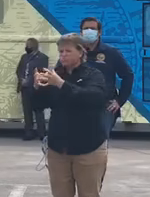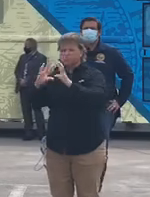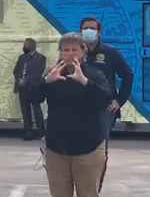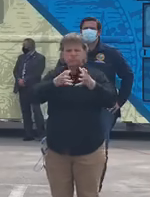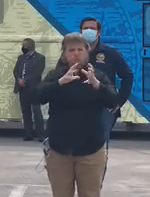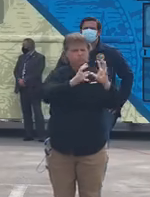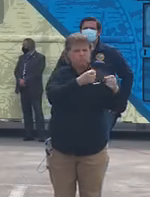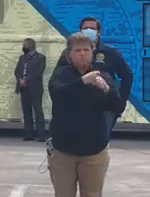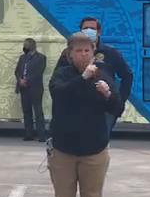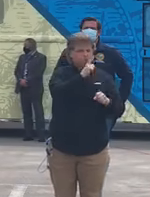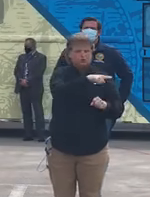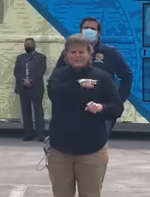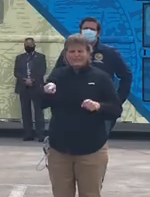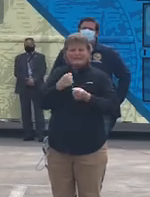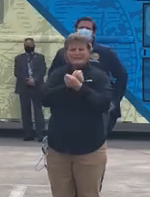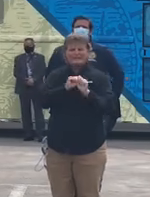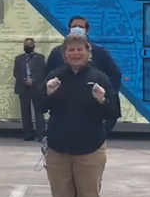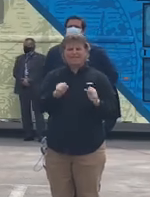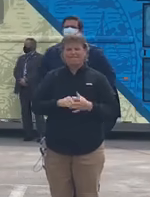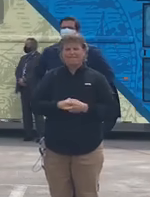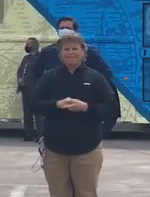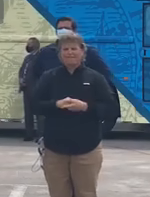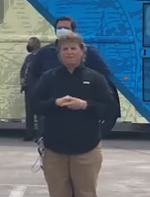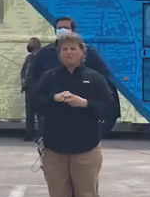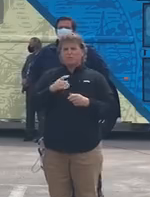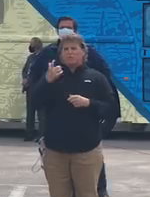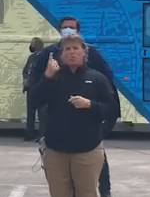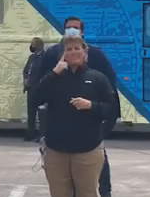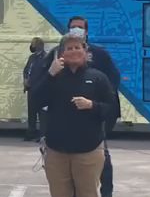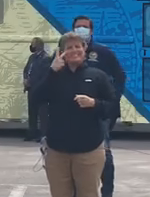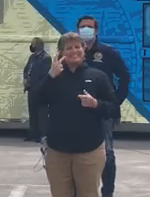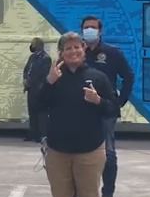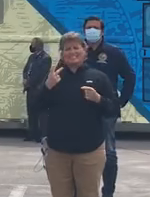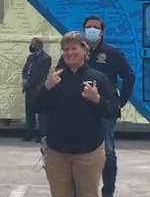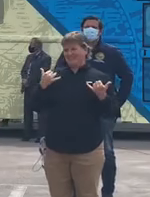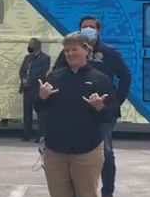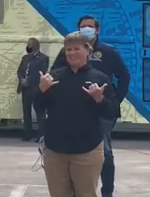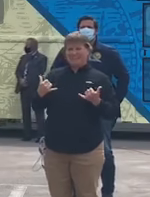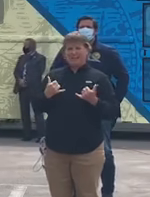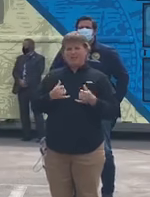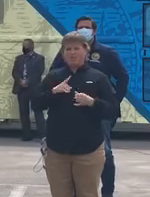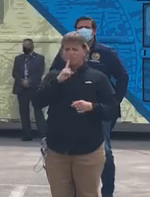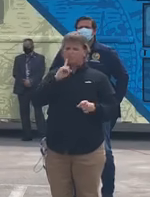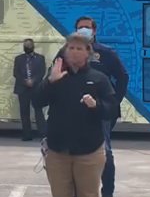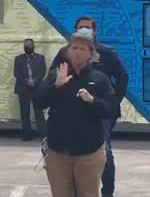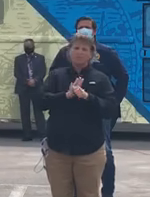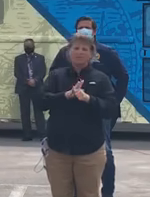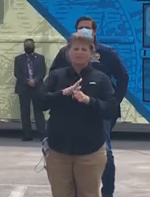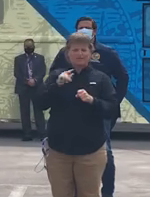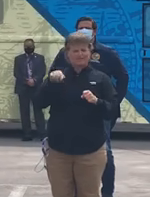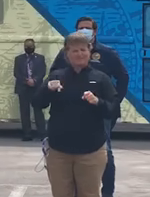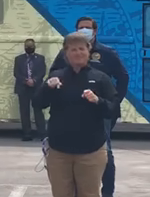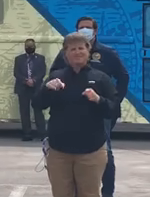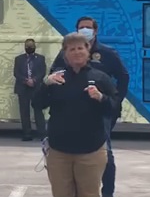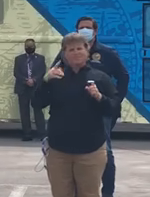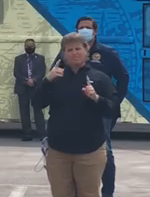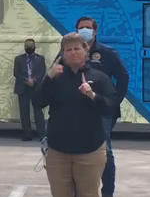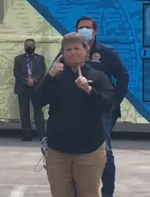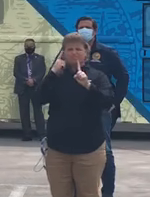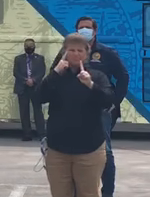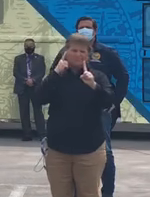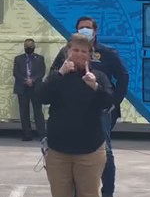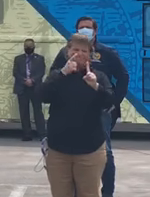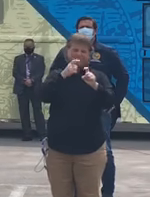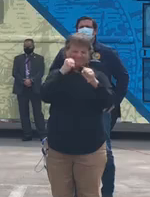a continued focus. And what you see here today is the continued commitment from this governor leading the way, leading the charge